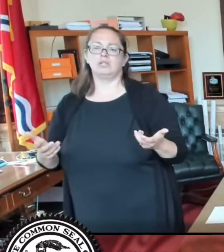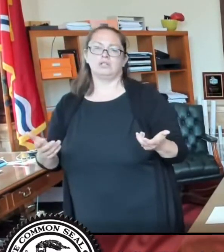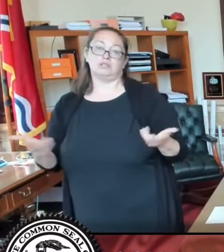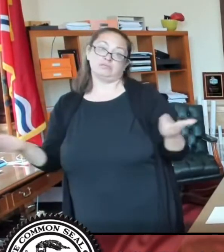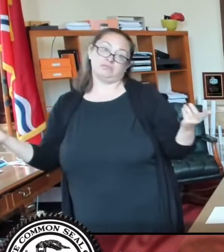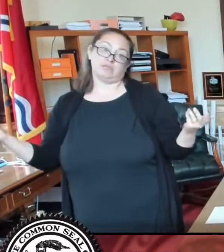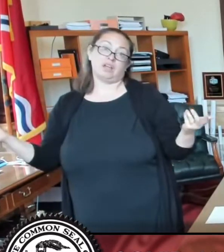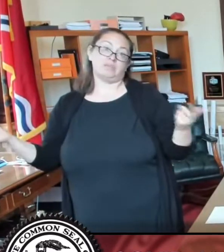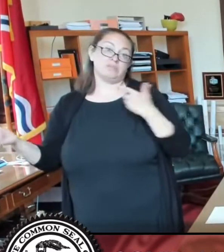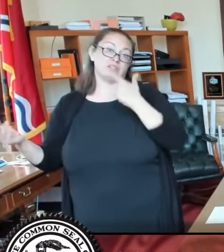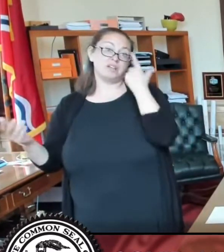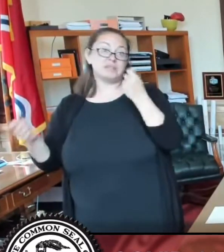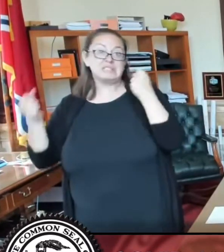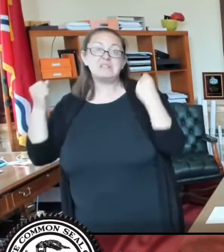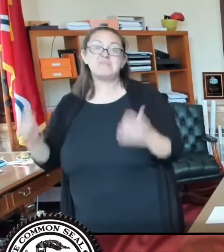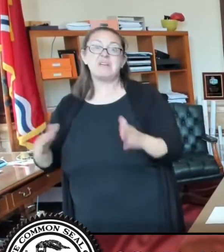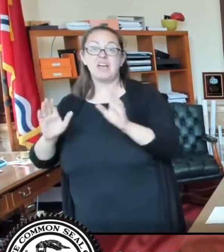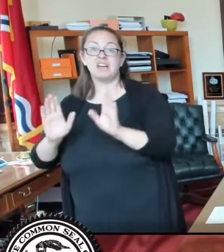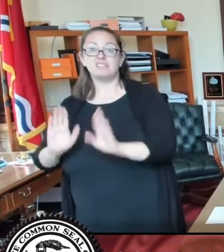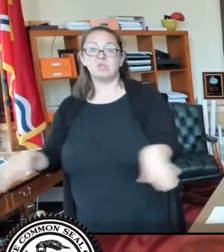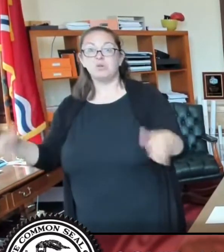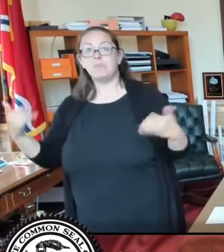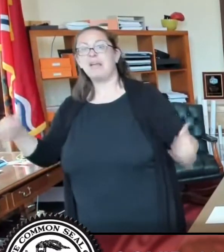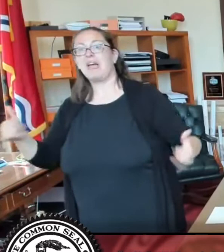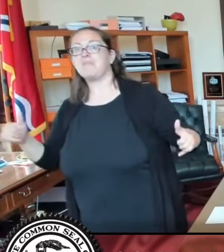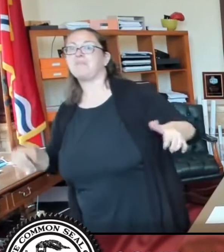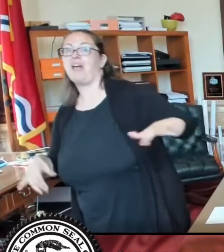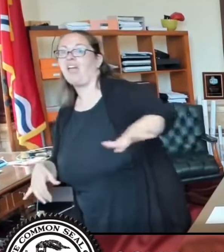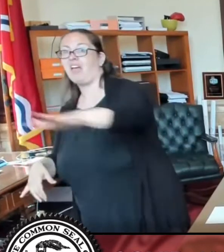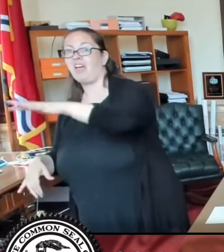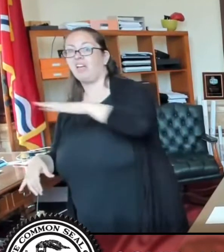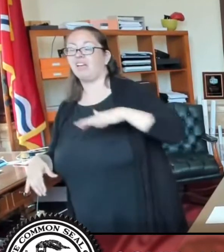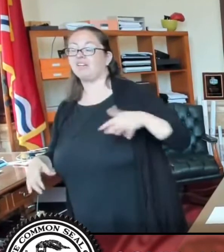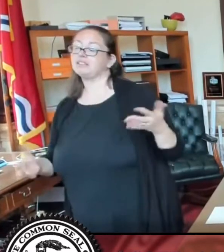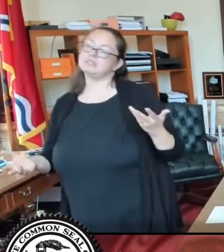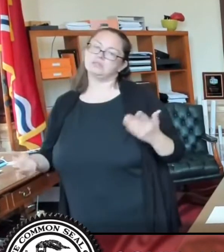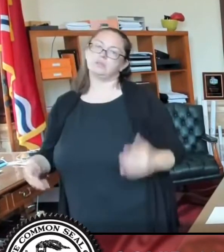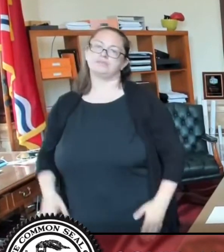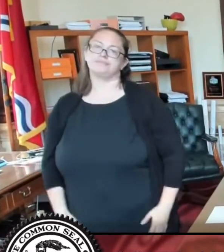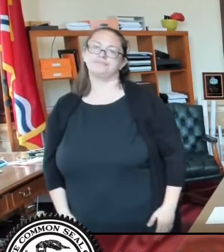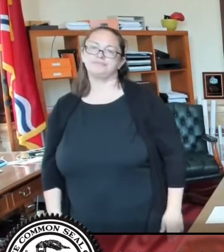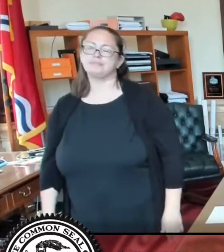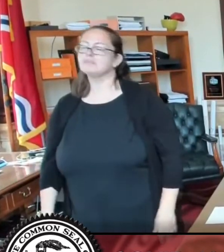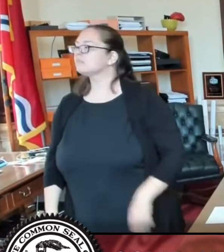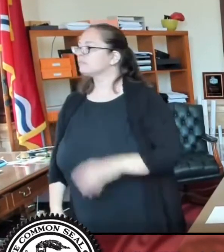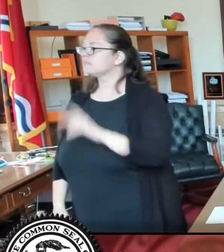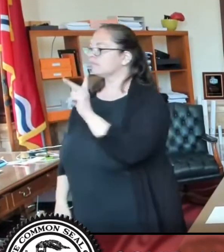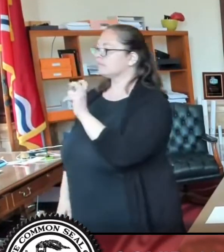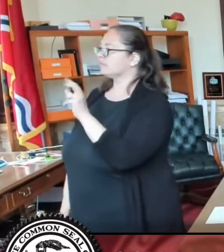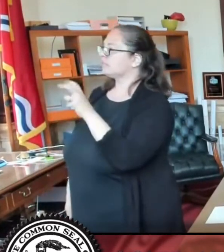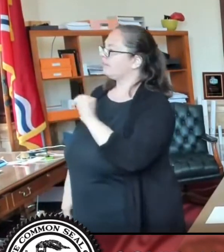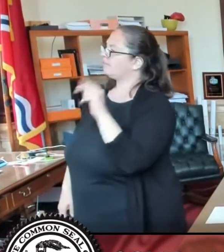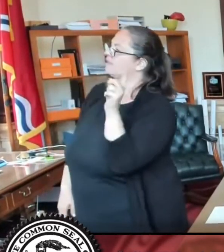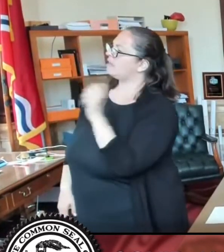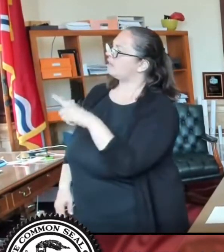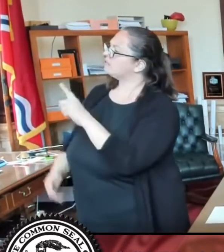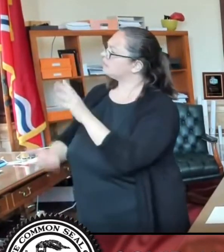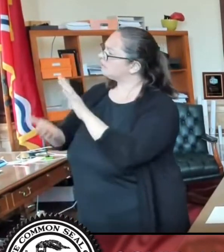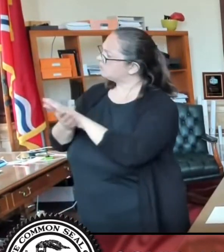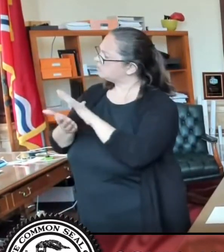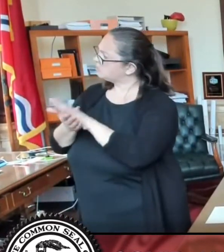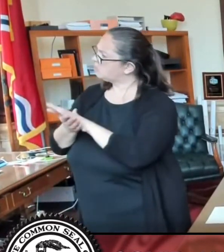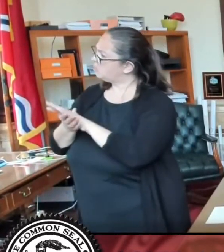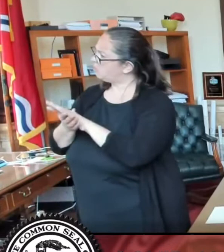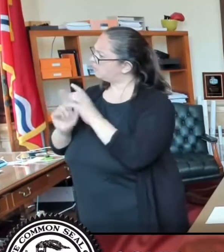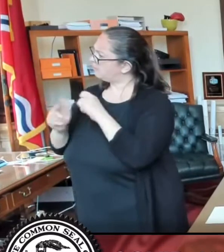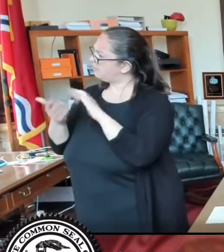you know, there's a lot of kids playing on a lot of equipment there. So. Kevin's question, Mayor, is do you think that the schools in the city